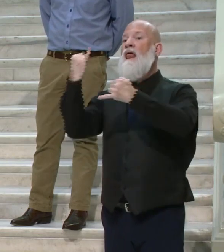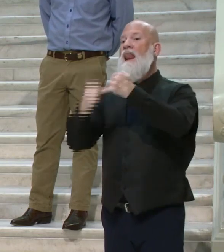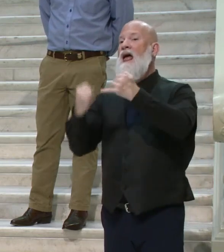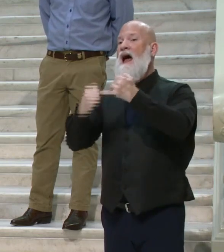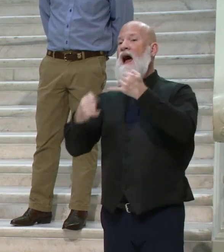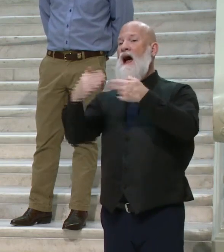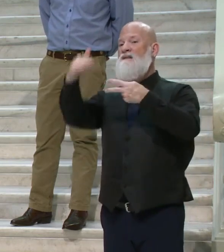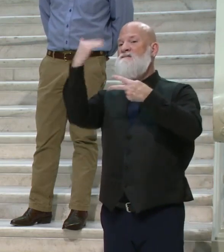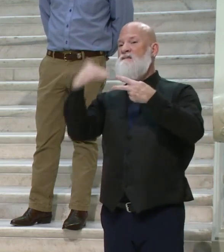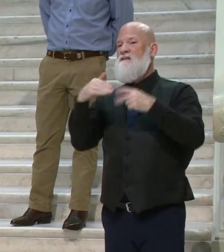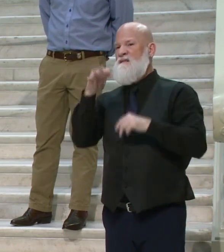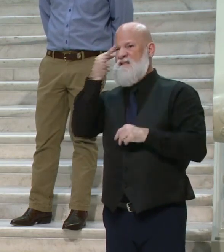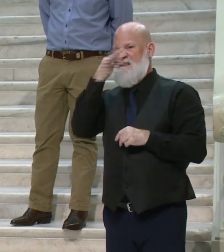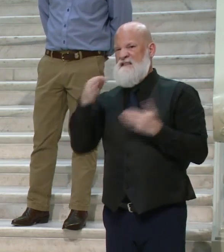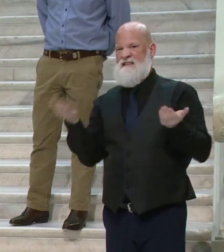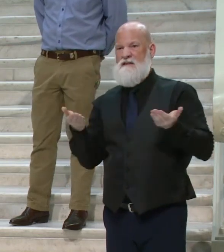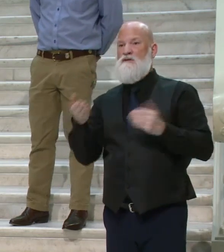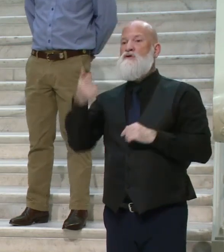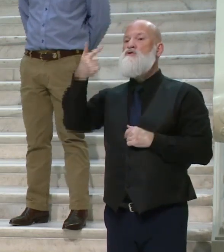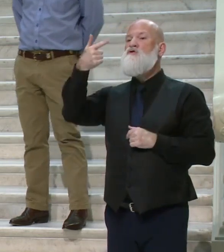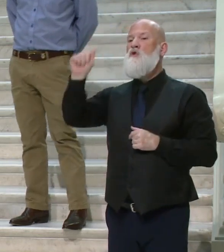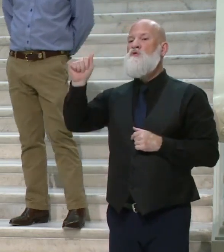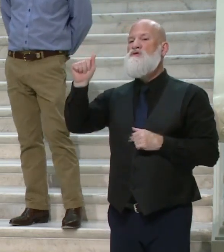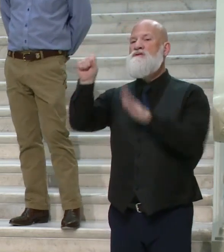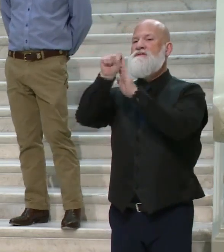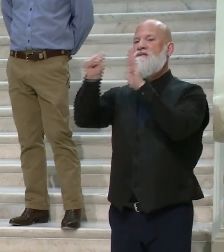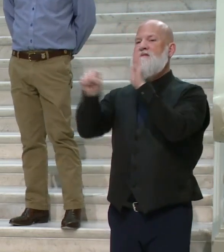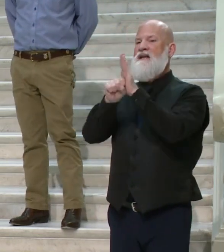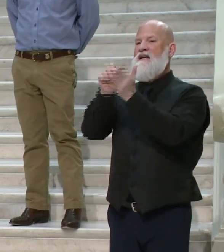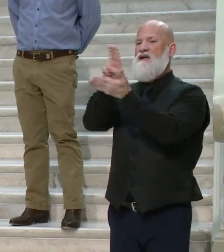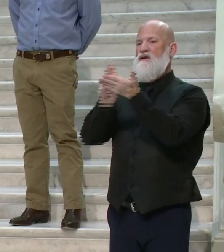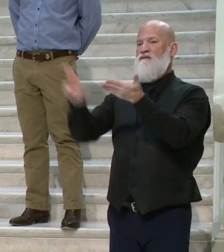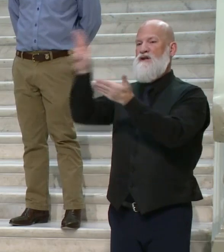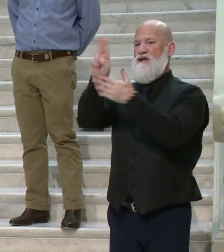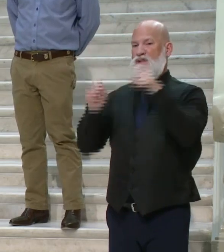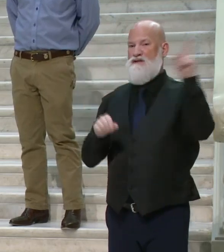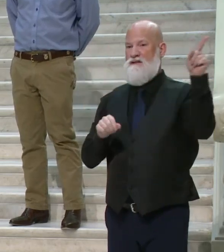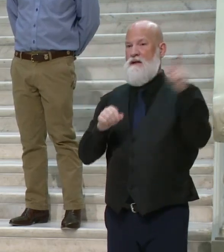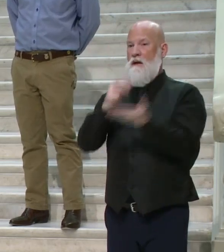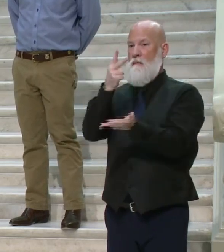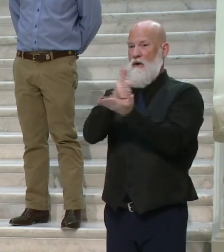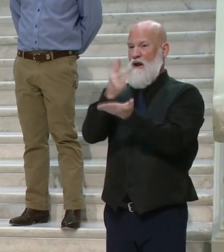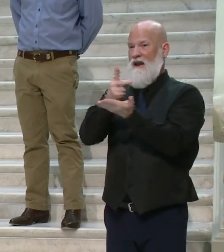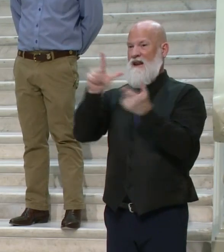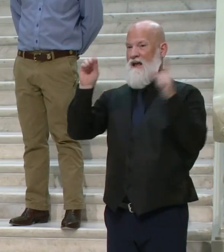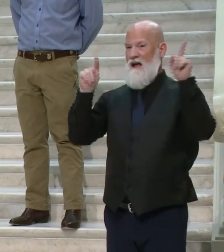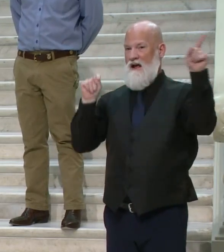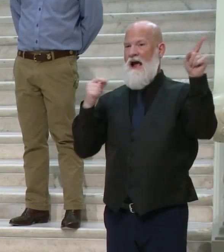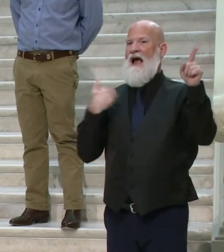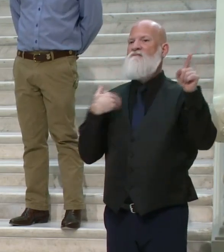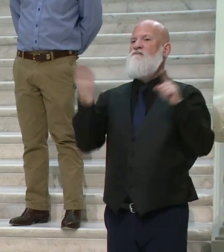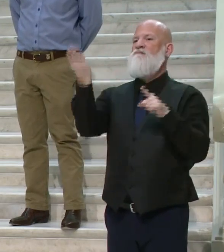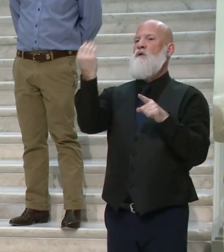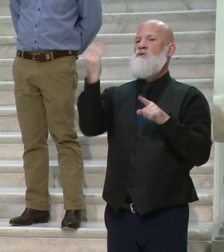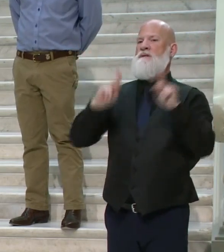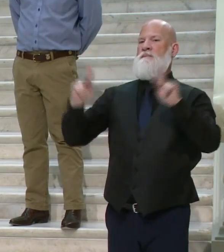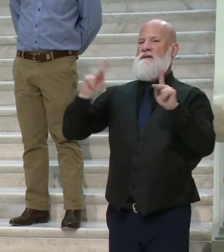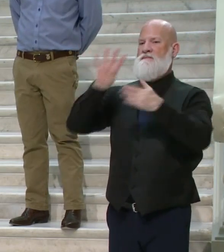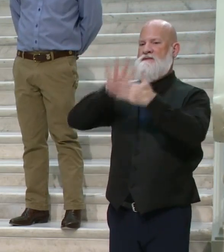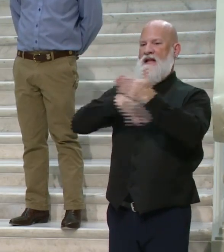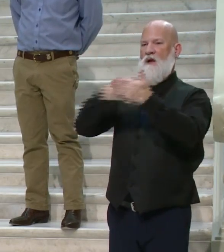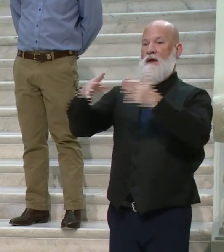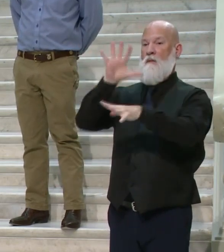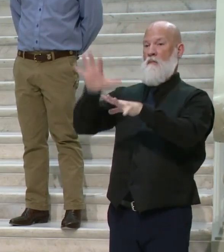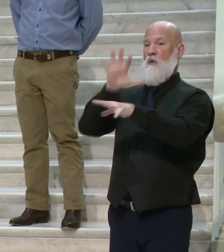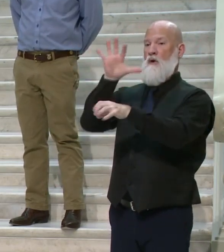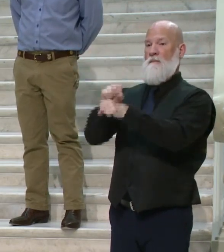here at Georgia State University in the parking lot. And we had 14 people that had scheduled appointments. We had 3